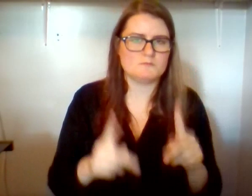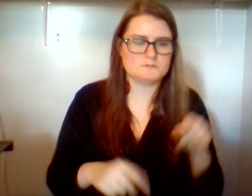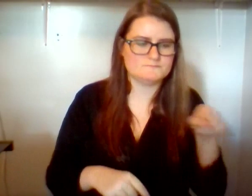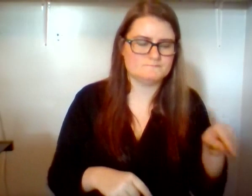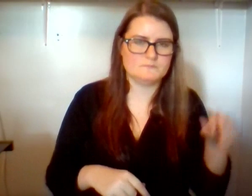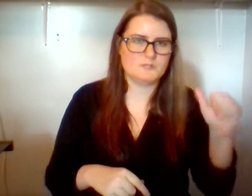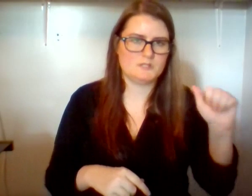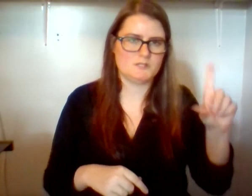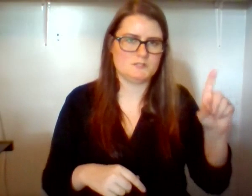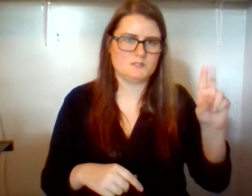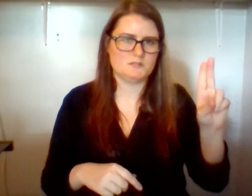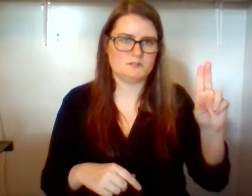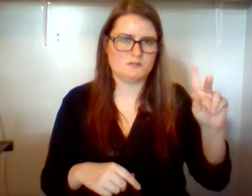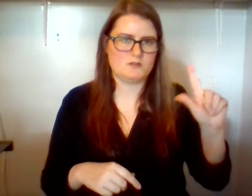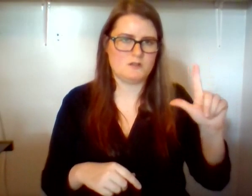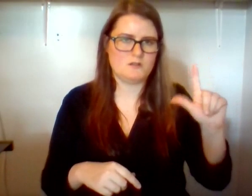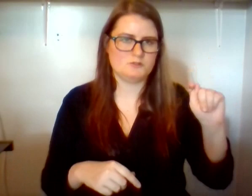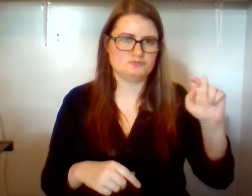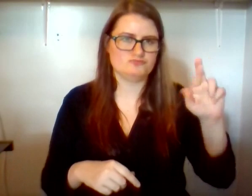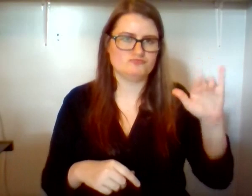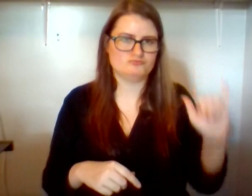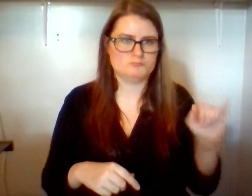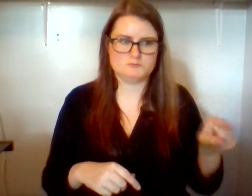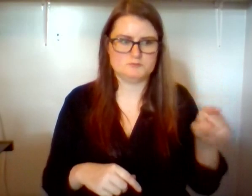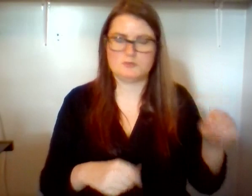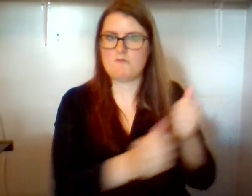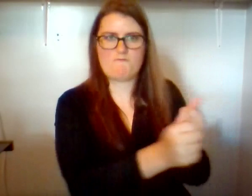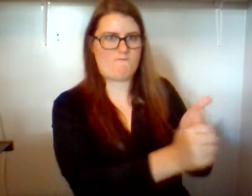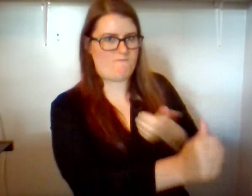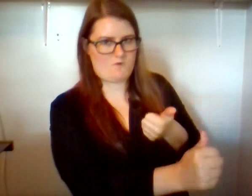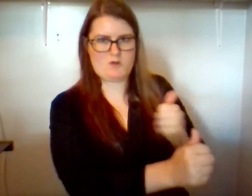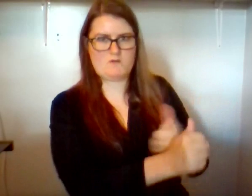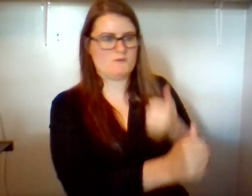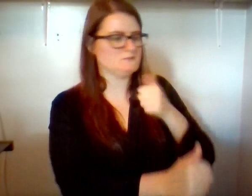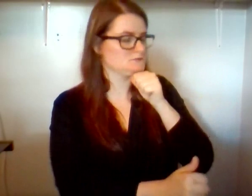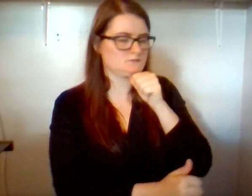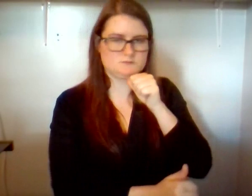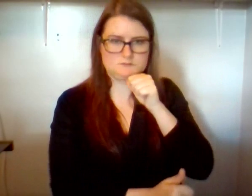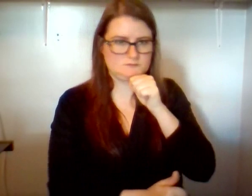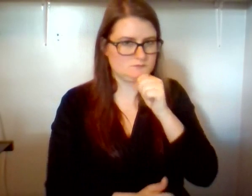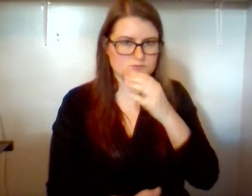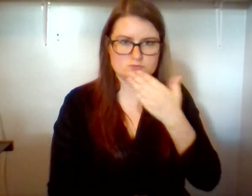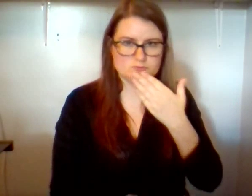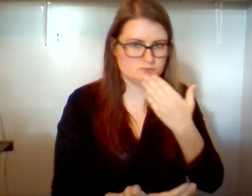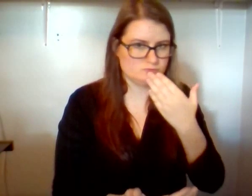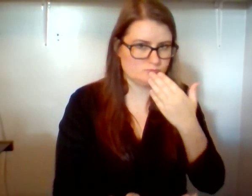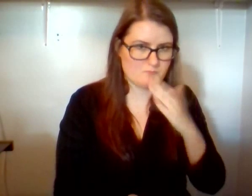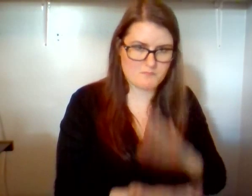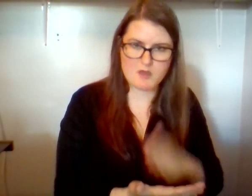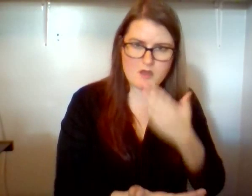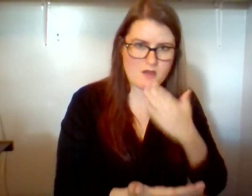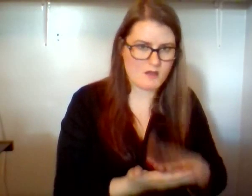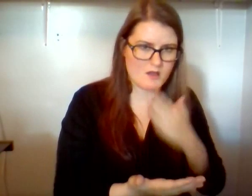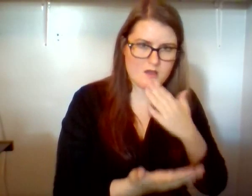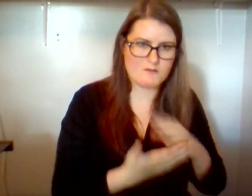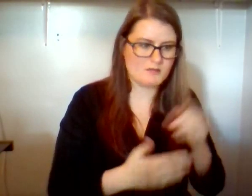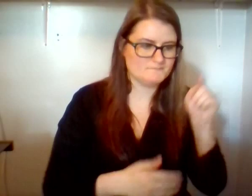fornication. Don't go there. Flee from it, Paul says. Or 1 Corinthians 7:9, if they can't exercise self-control,